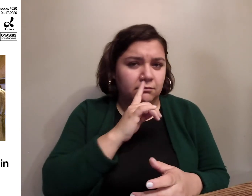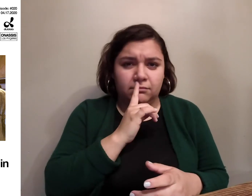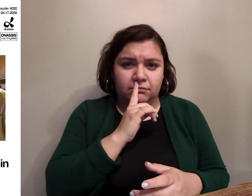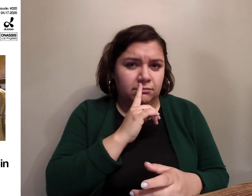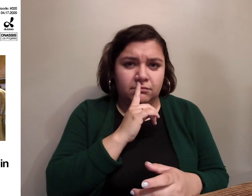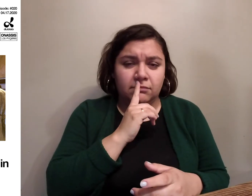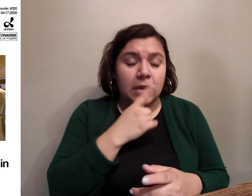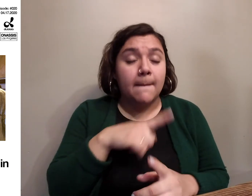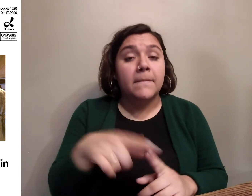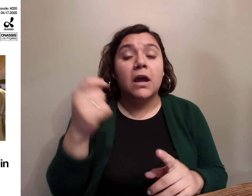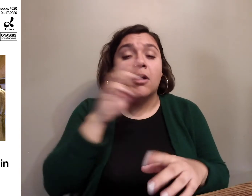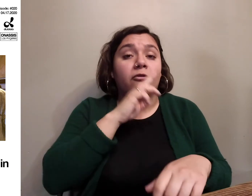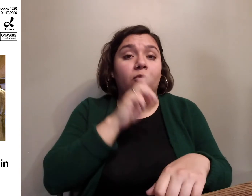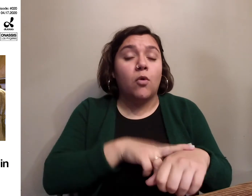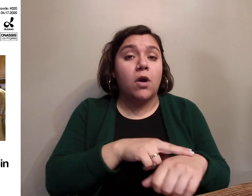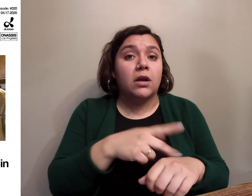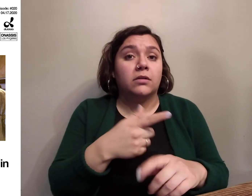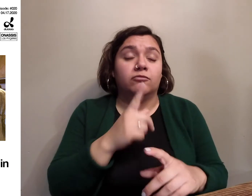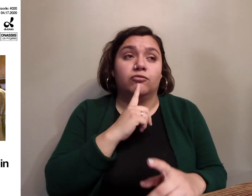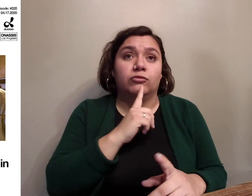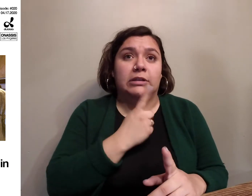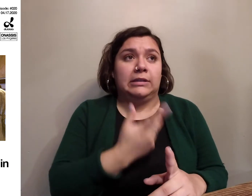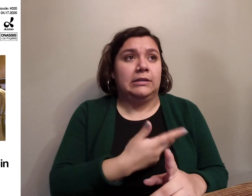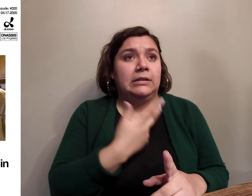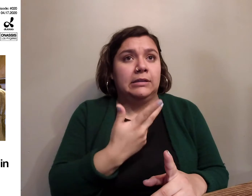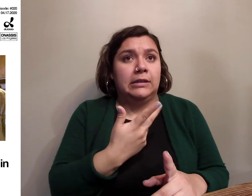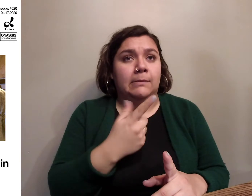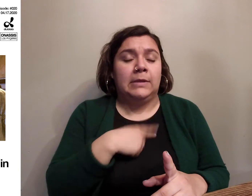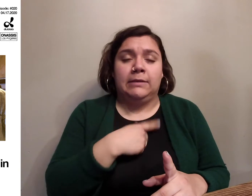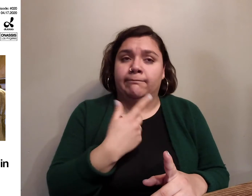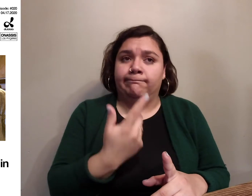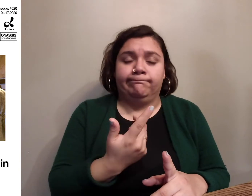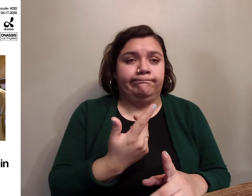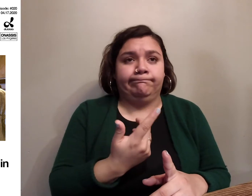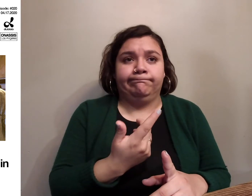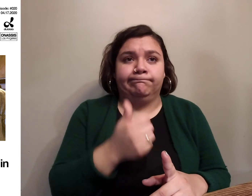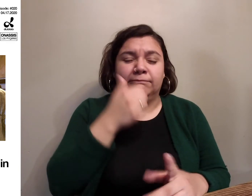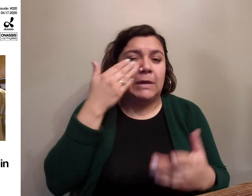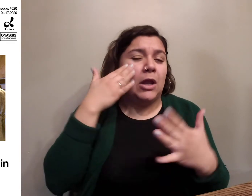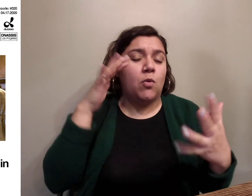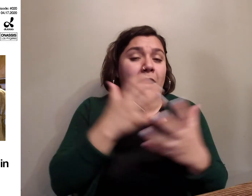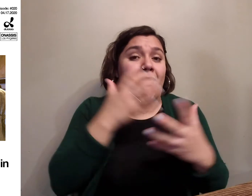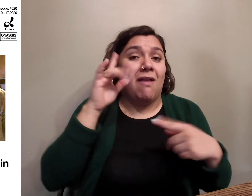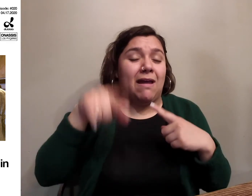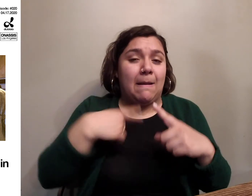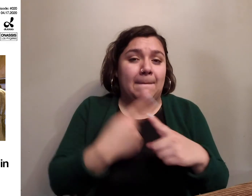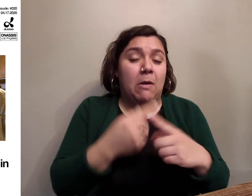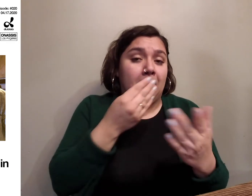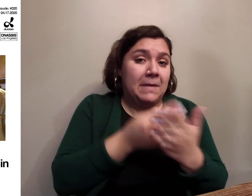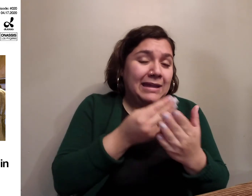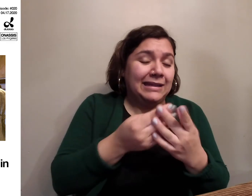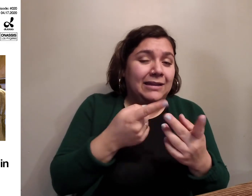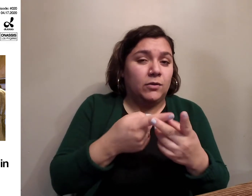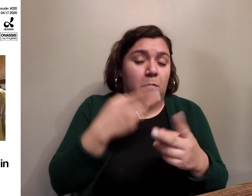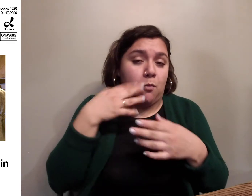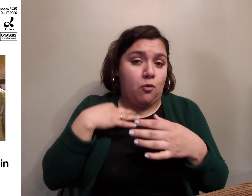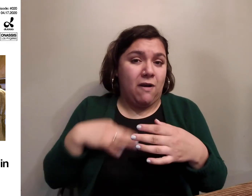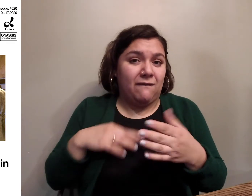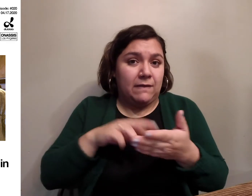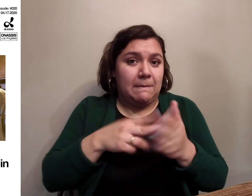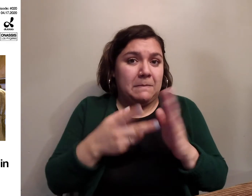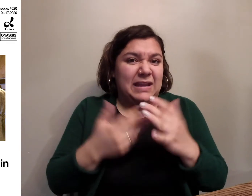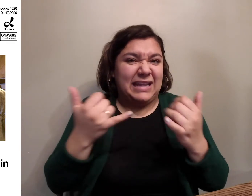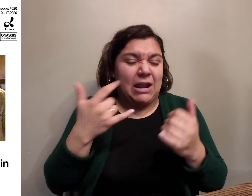so short-sighted about money and profit, we're actually spending more money in the future against the next